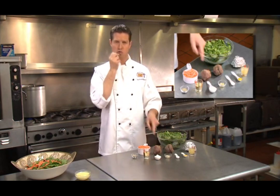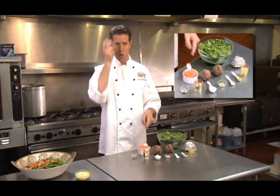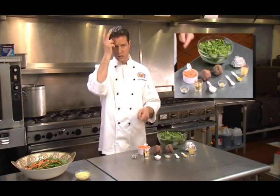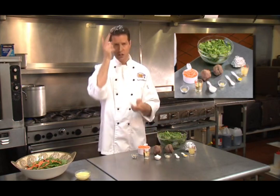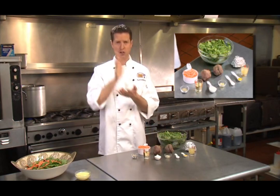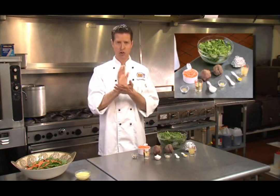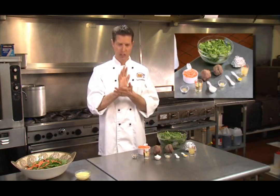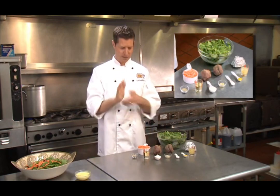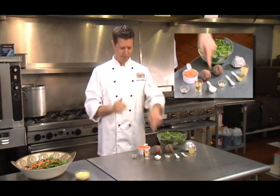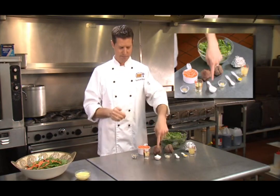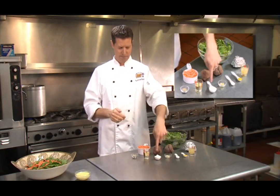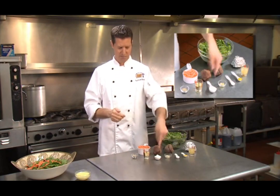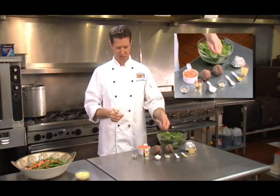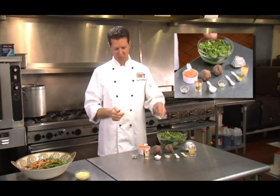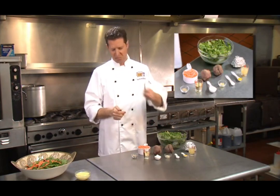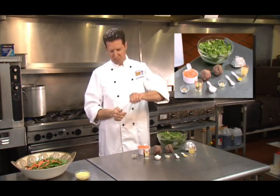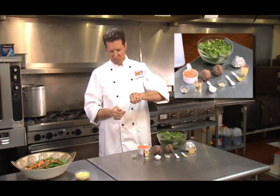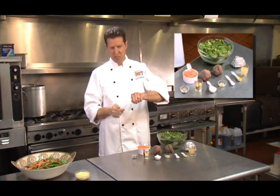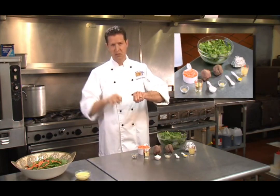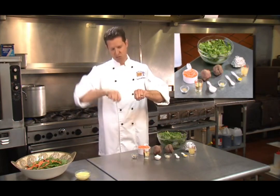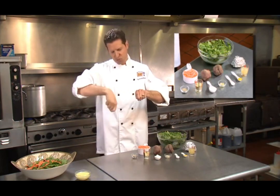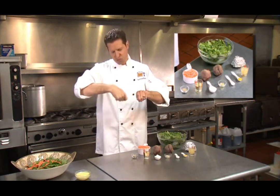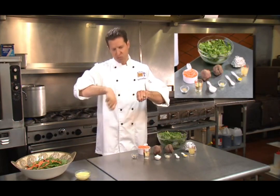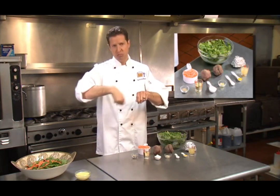Then add the goat cheese and stir gently.